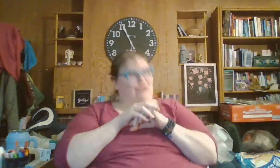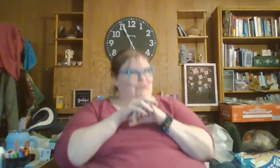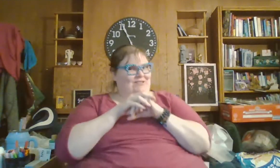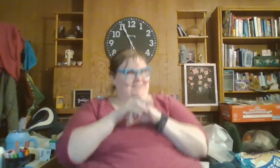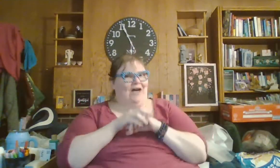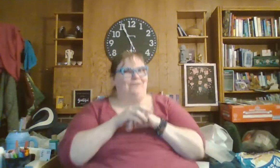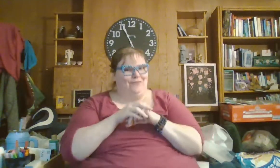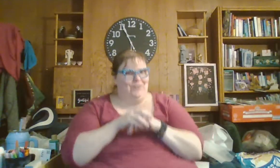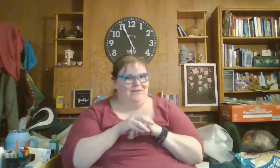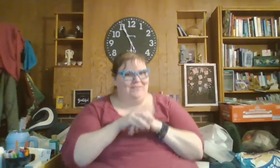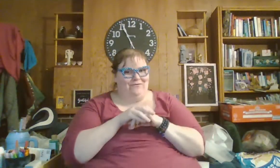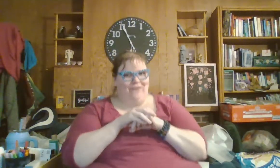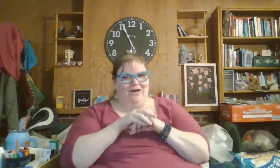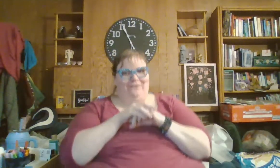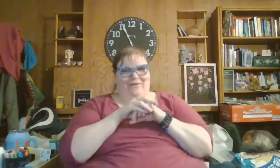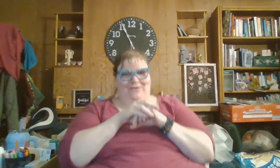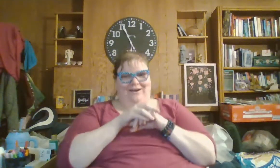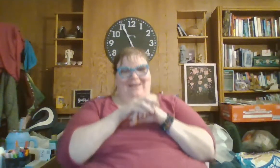huge discount for the month of February.